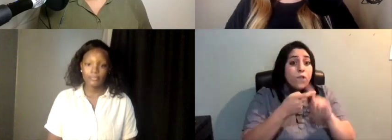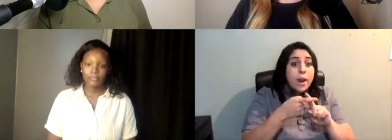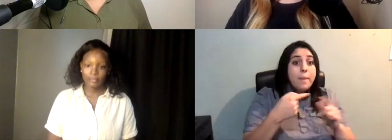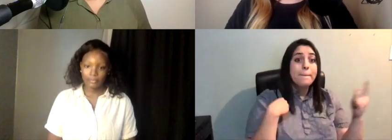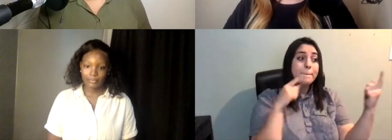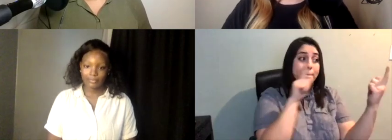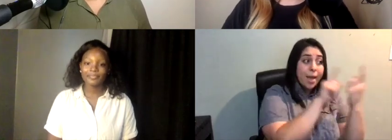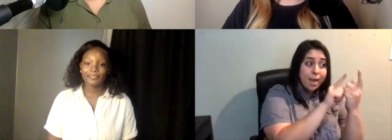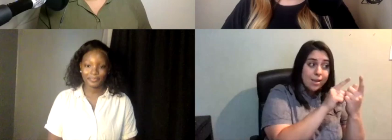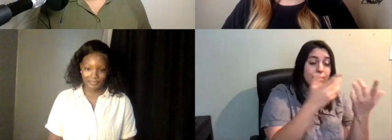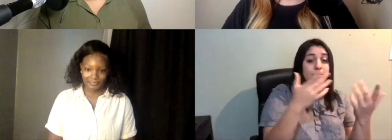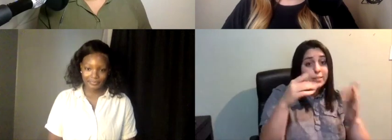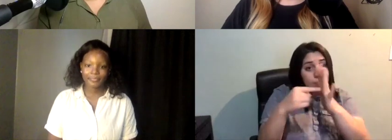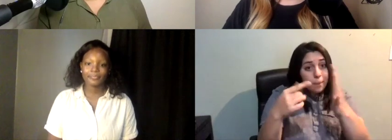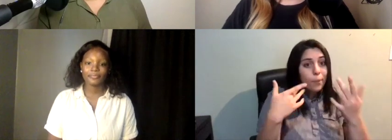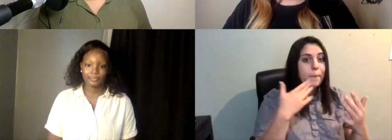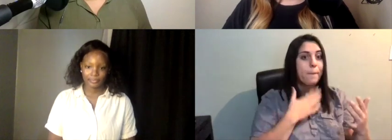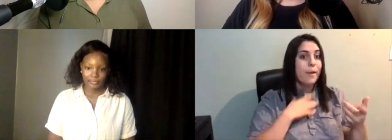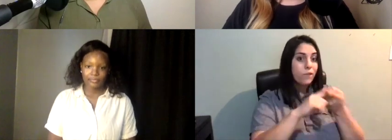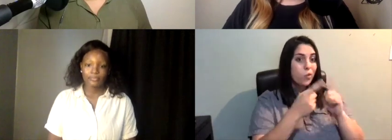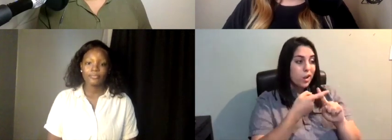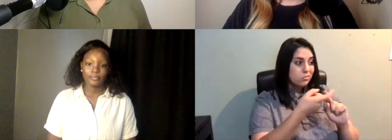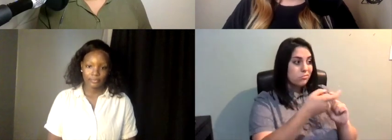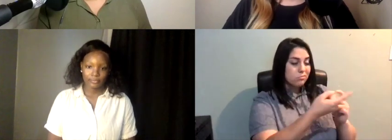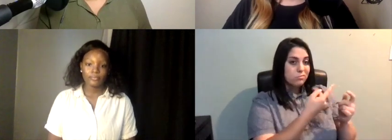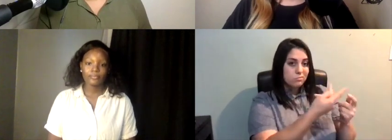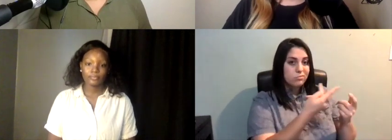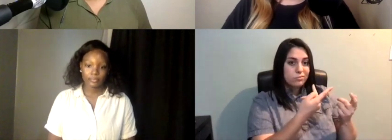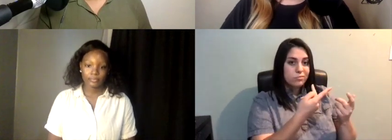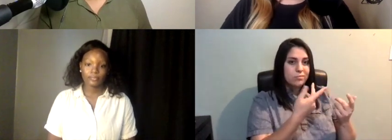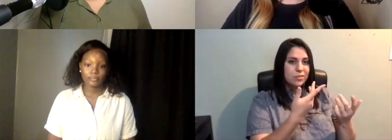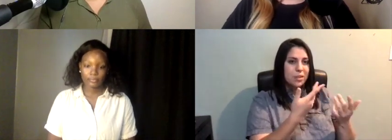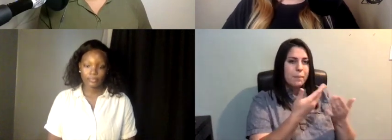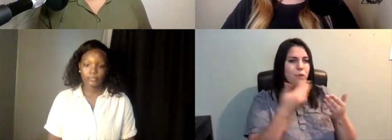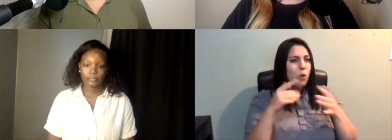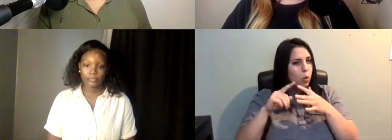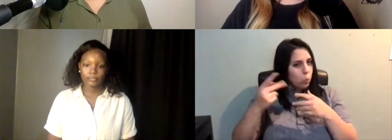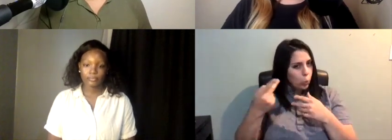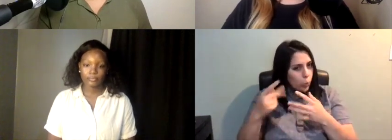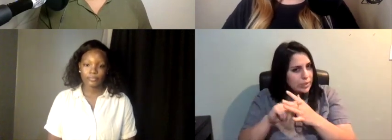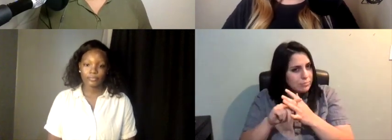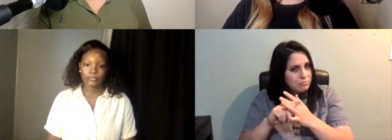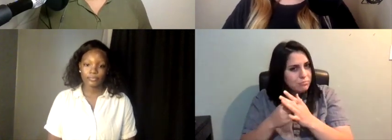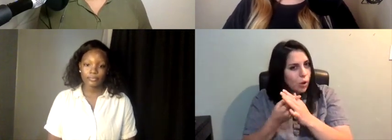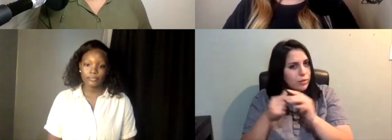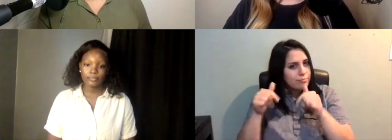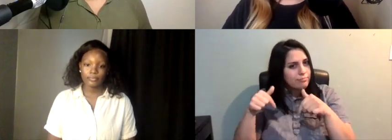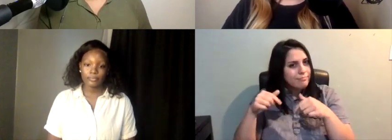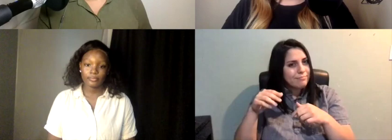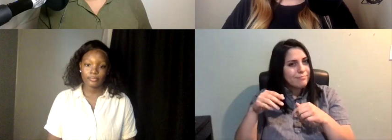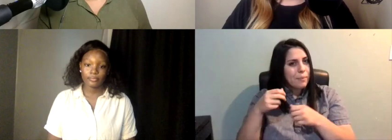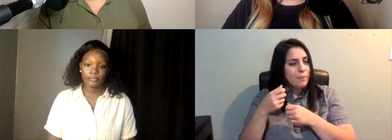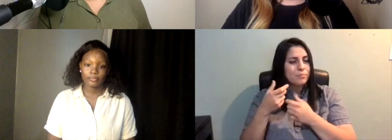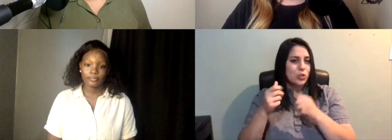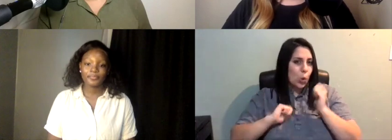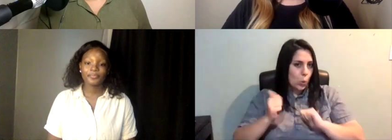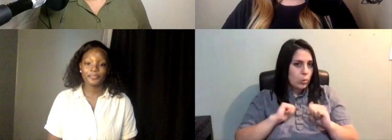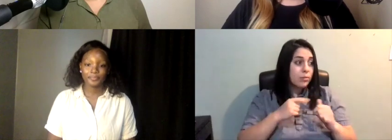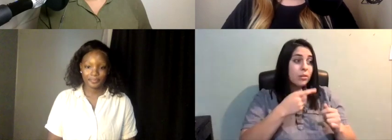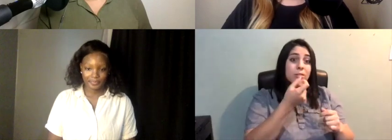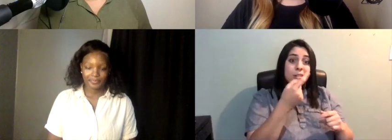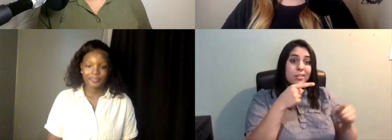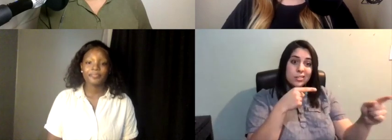we actually talked about before we started the podcast, you know, and he was so like thoughtful and helpful and